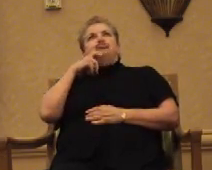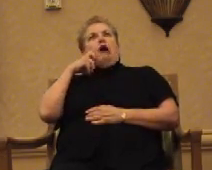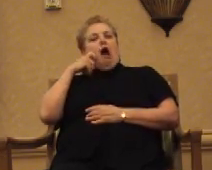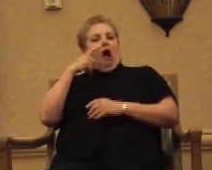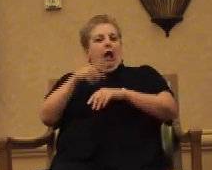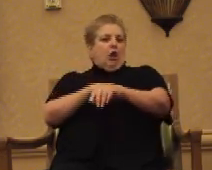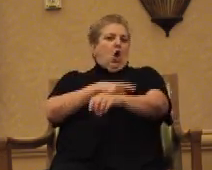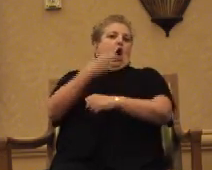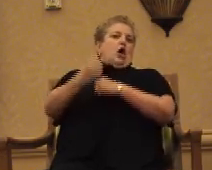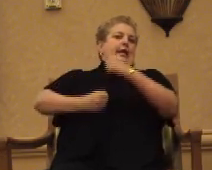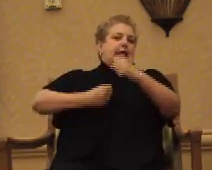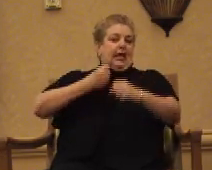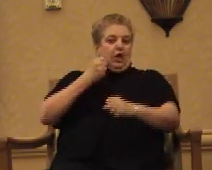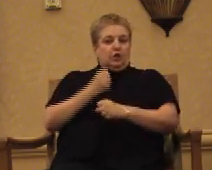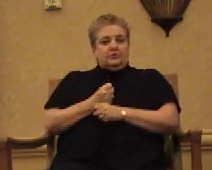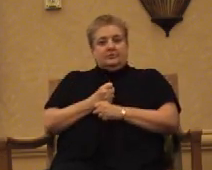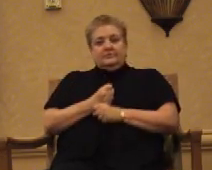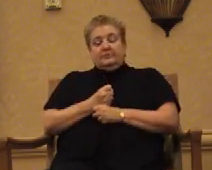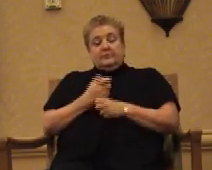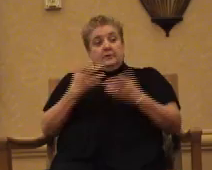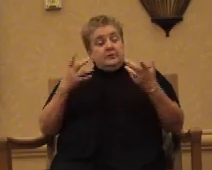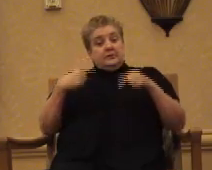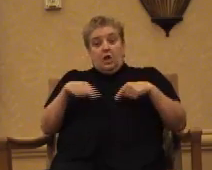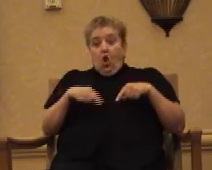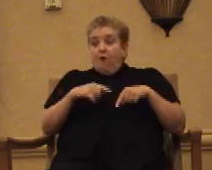was just to being this nervous kid. It was,